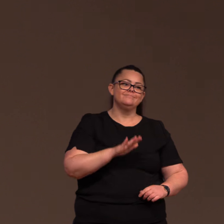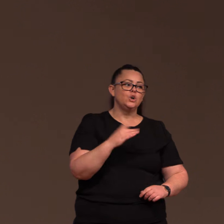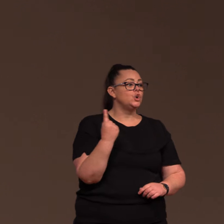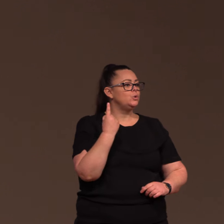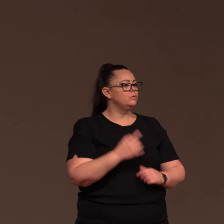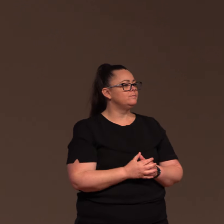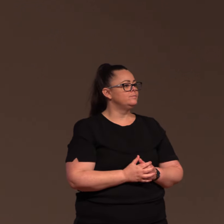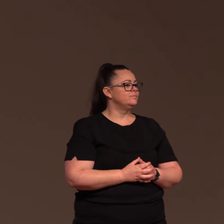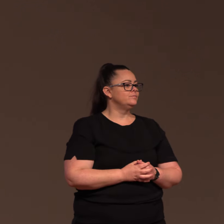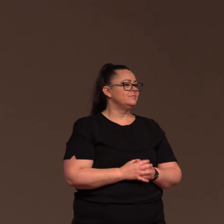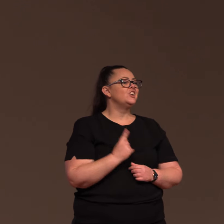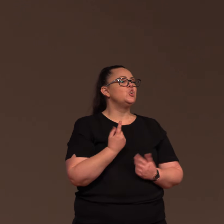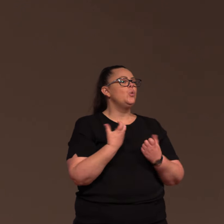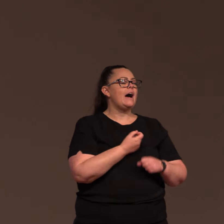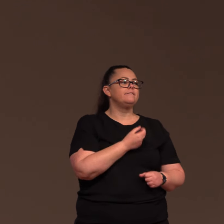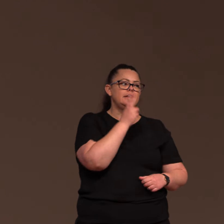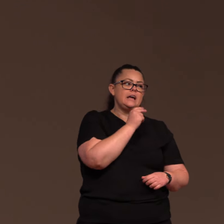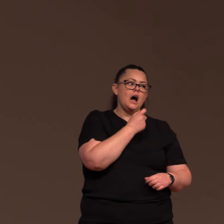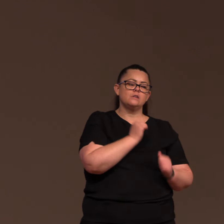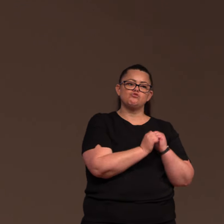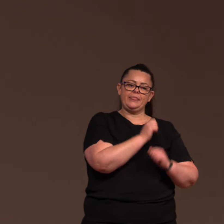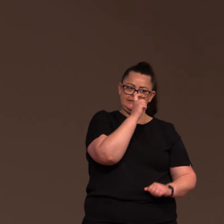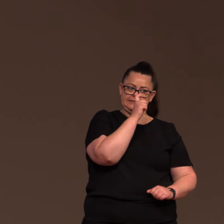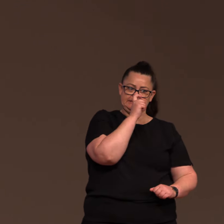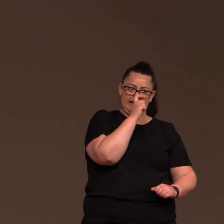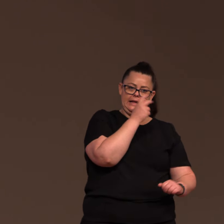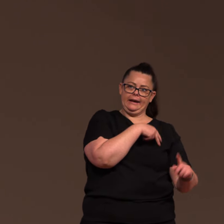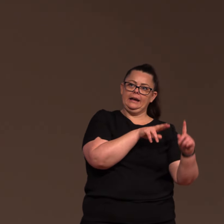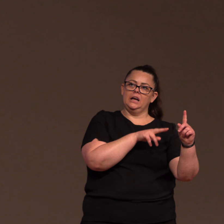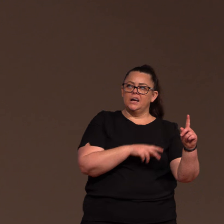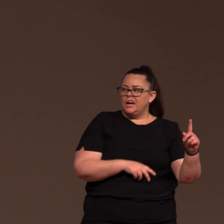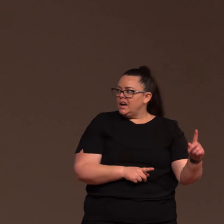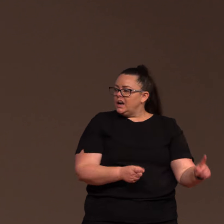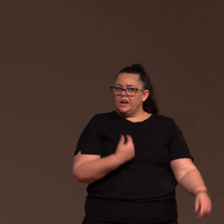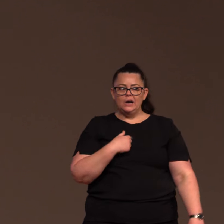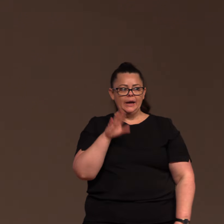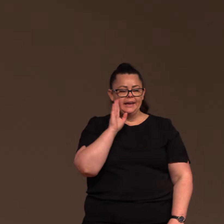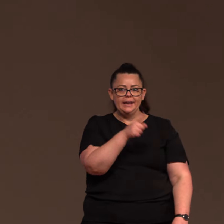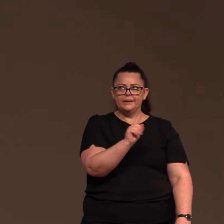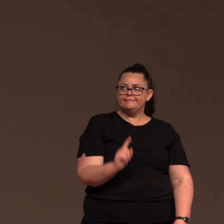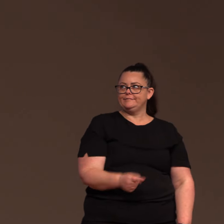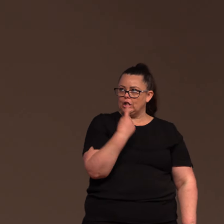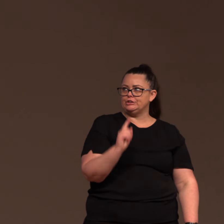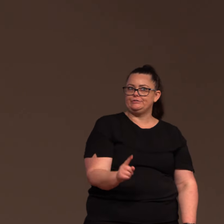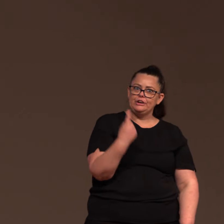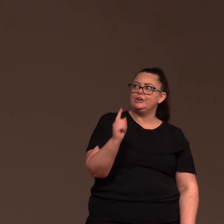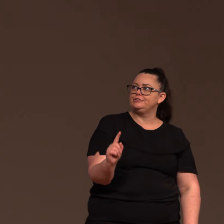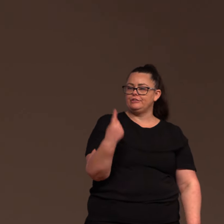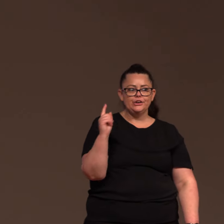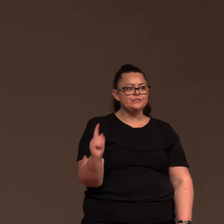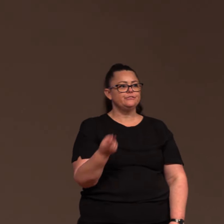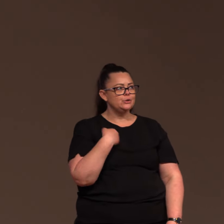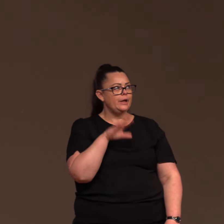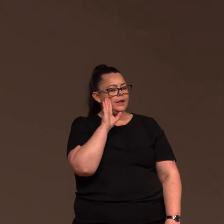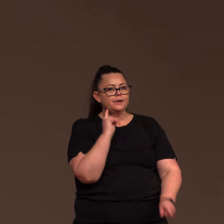anyone who has little brothers or sisters, because they have to hear about you for the whole week, and worse than